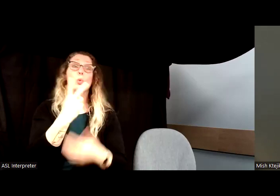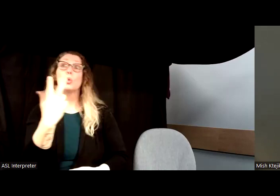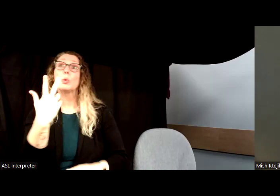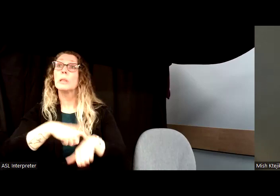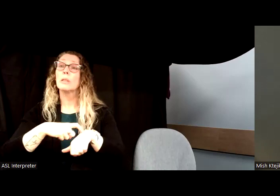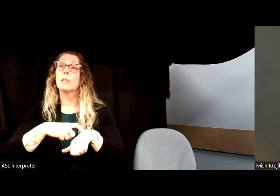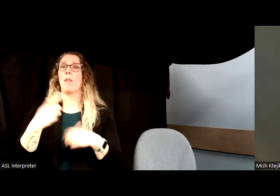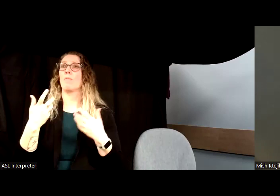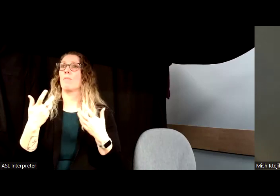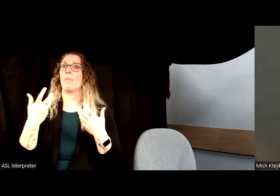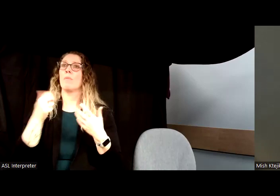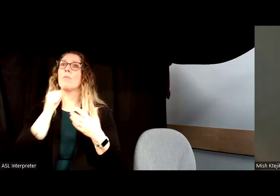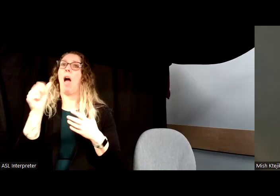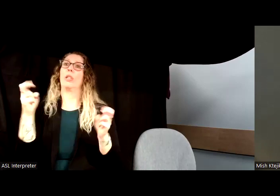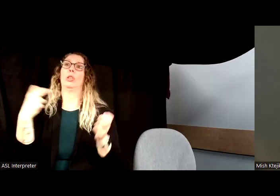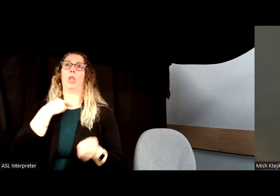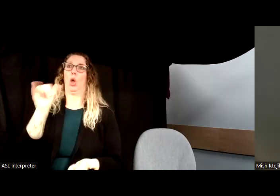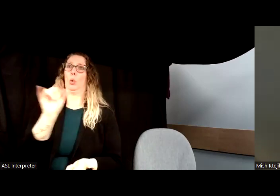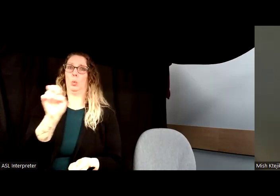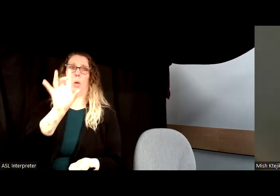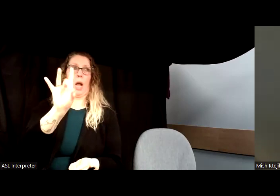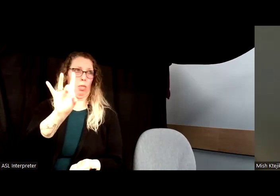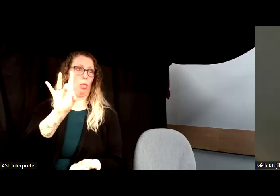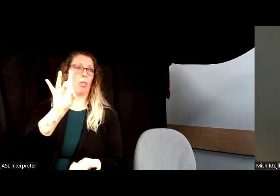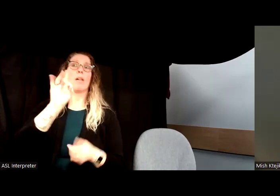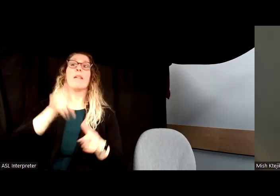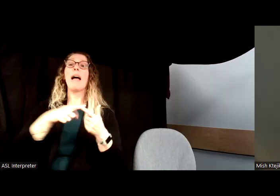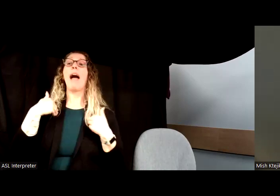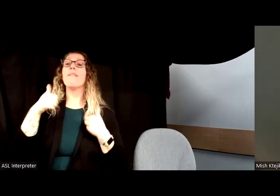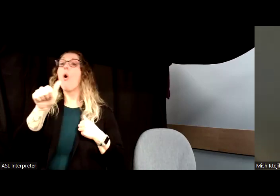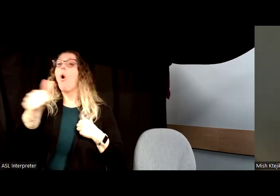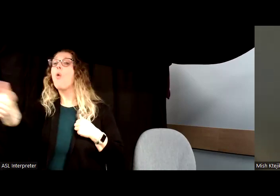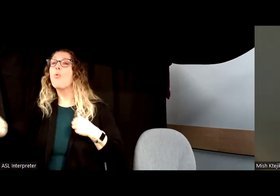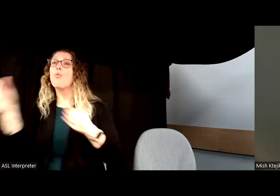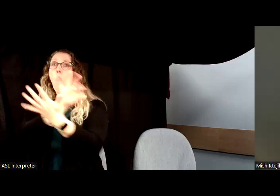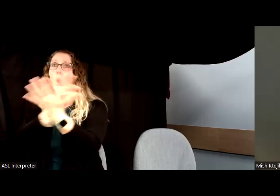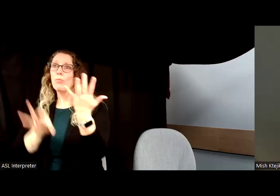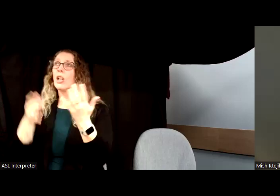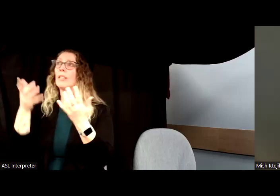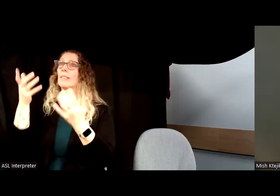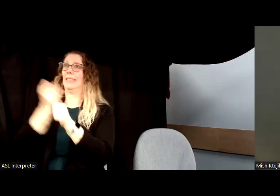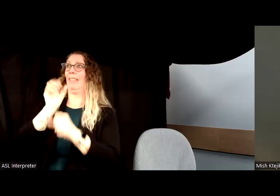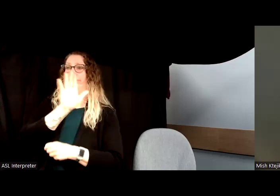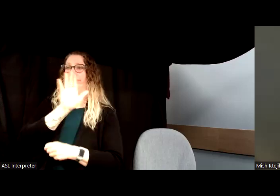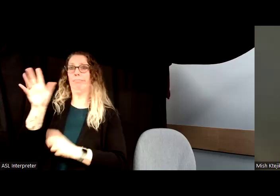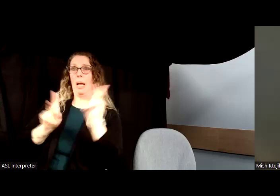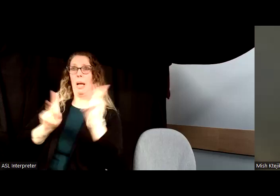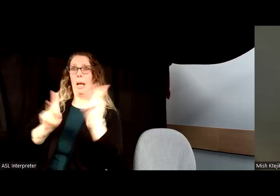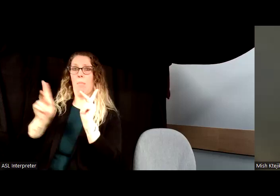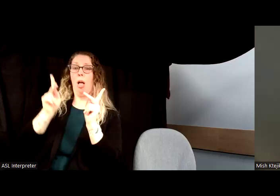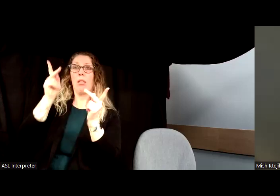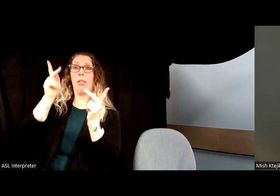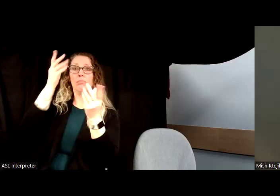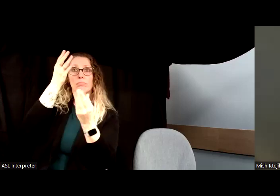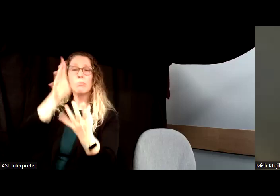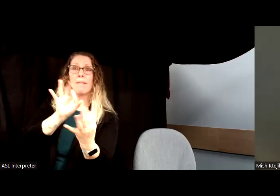we're not boxed into that June 8th, then we have all these other options to get people's input and feedback. That's